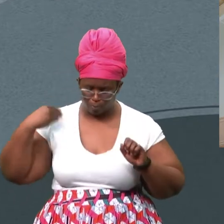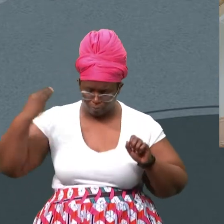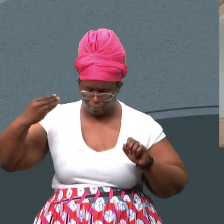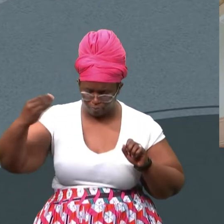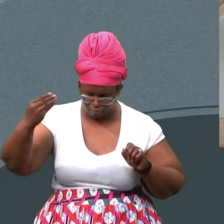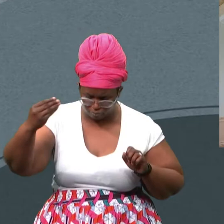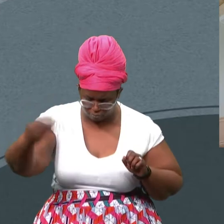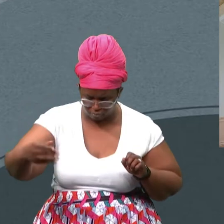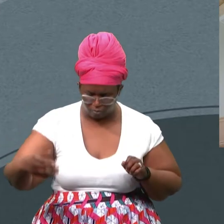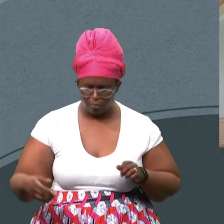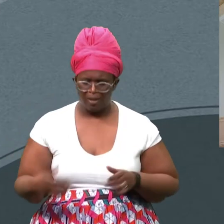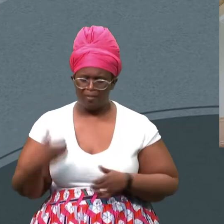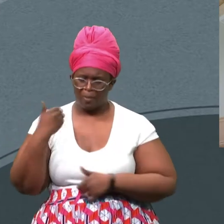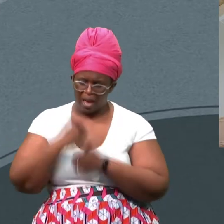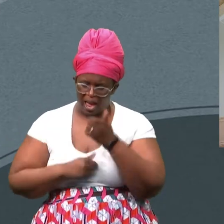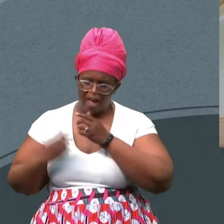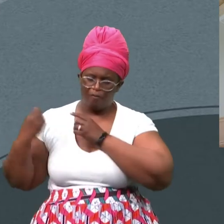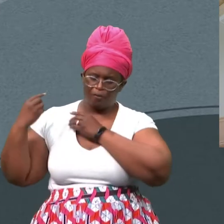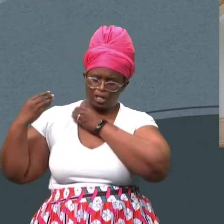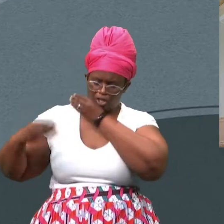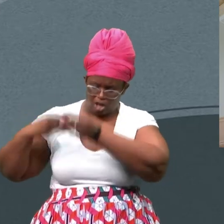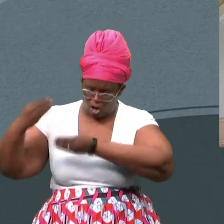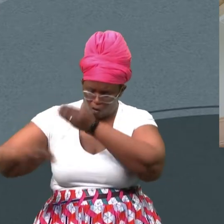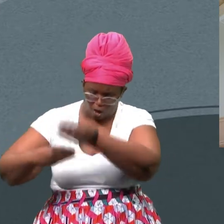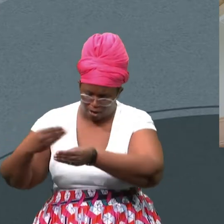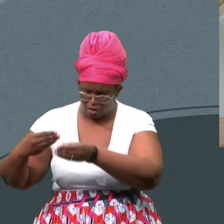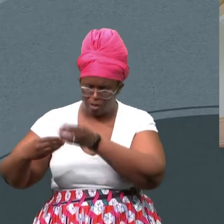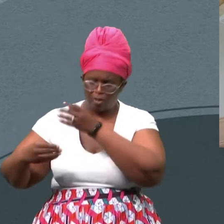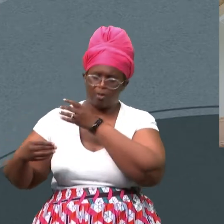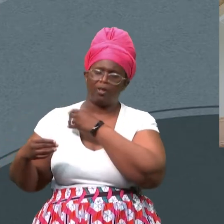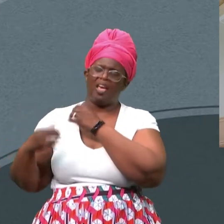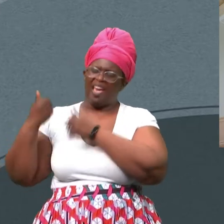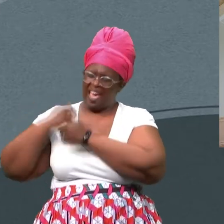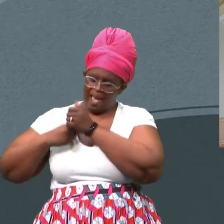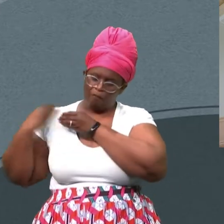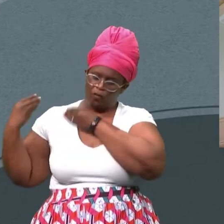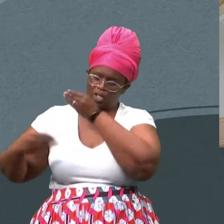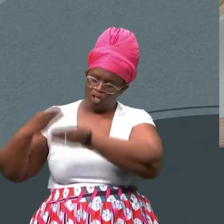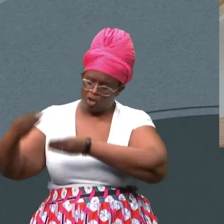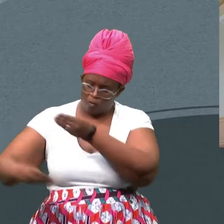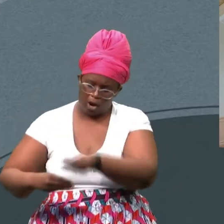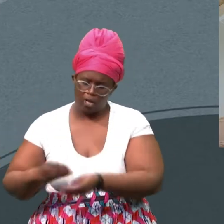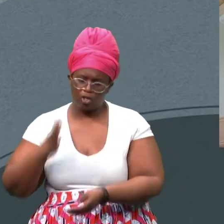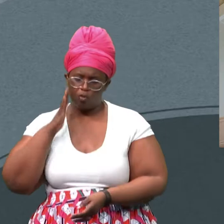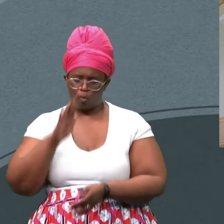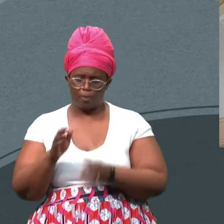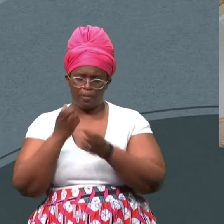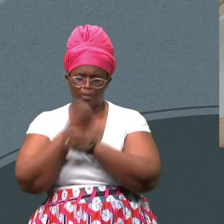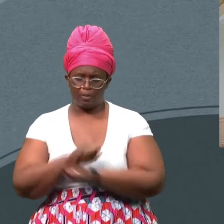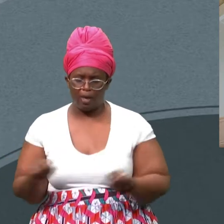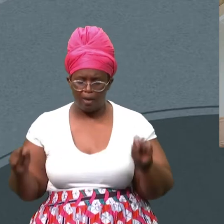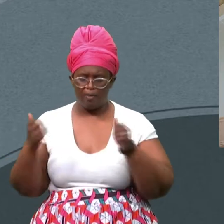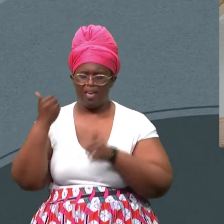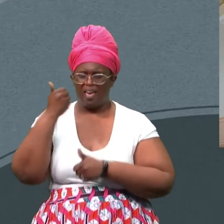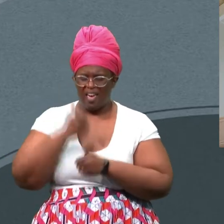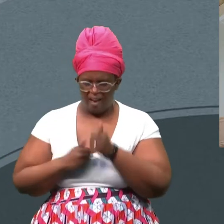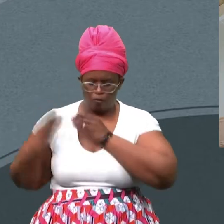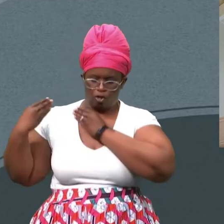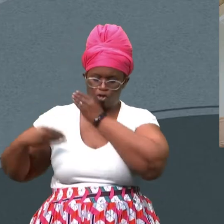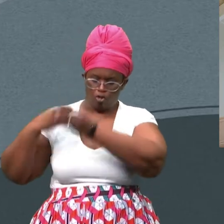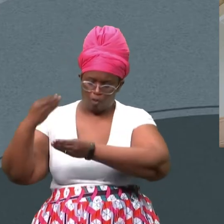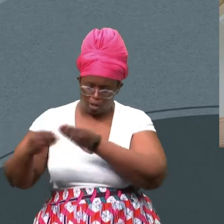from every generation, I'm speaking it out, every generation will be saved. Every generation will be close to the Lord.